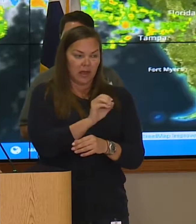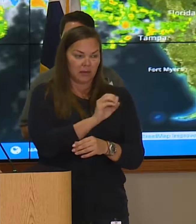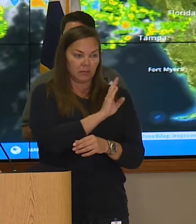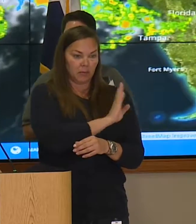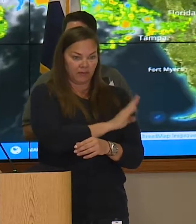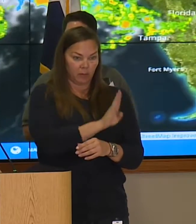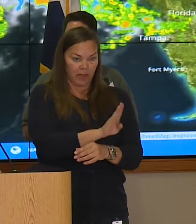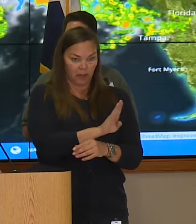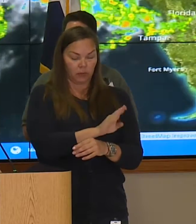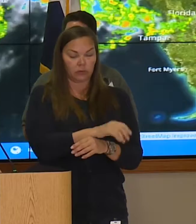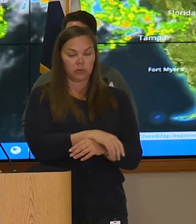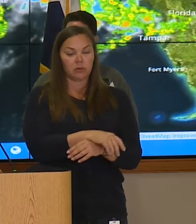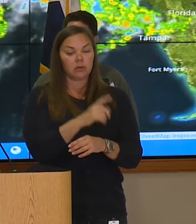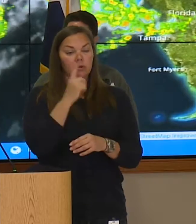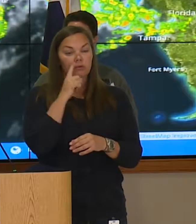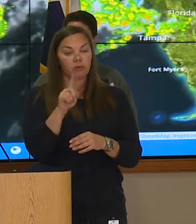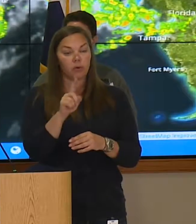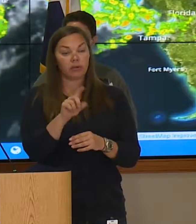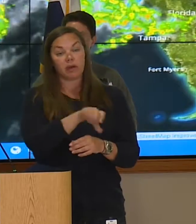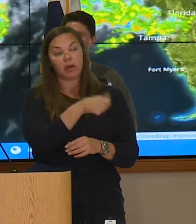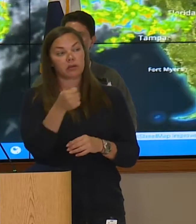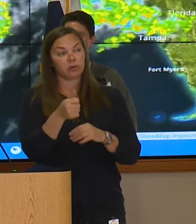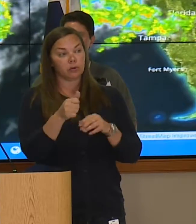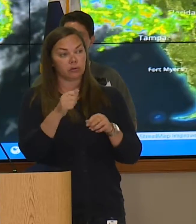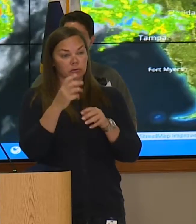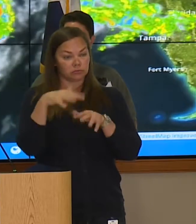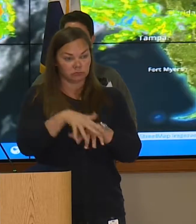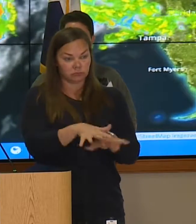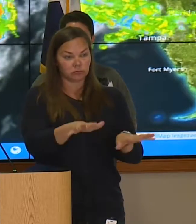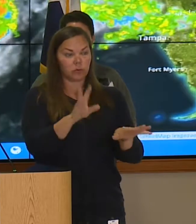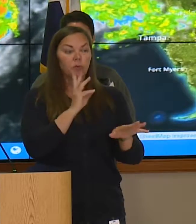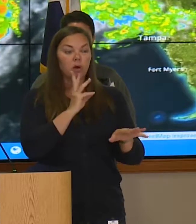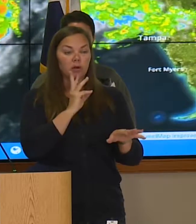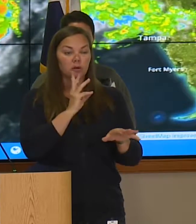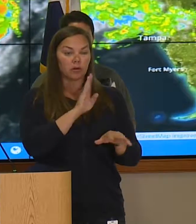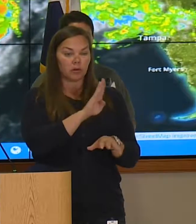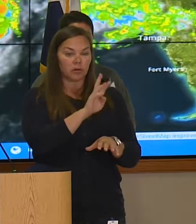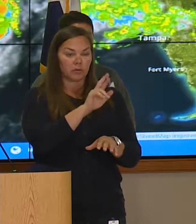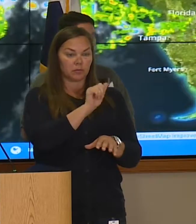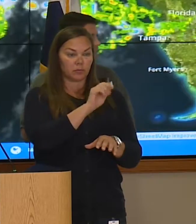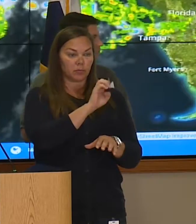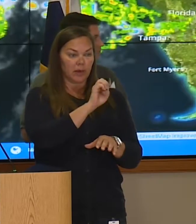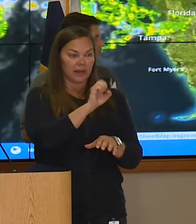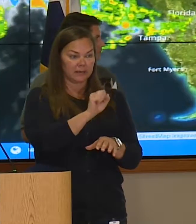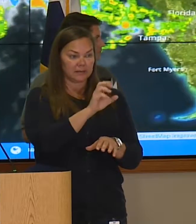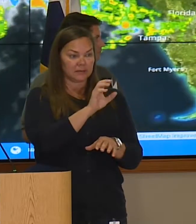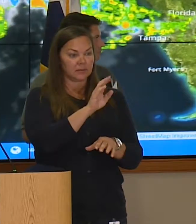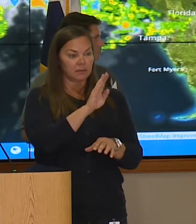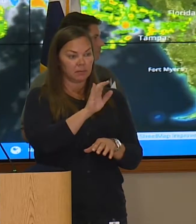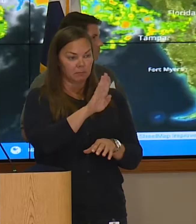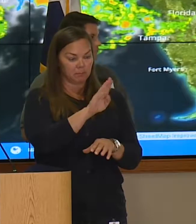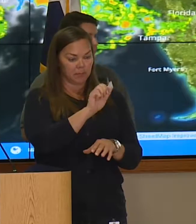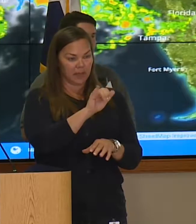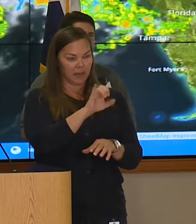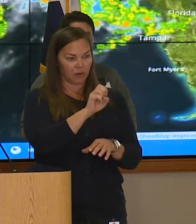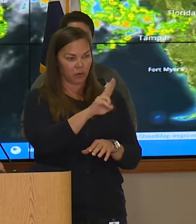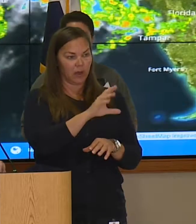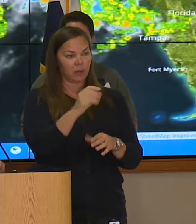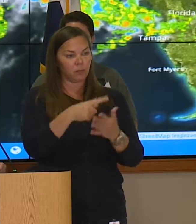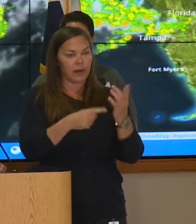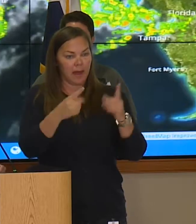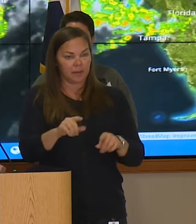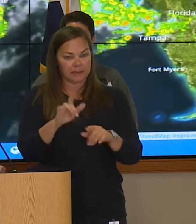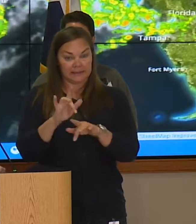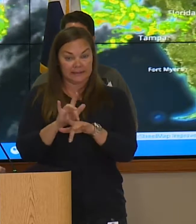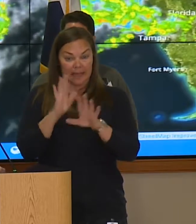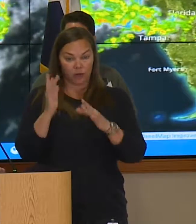Bayou. For the other channels, Braze Bayou, and the areas that flooded so badly on Saturday and